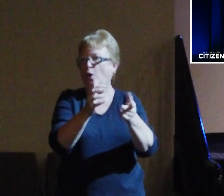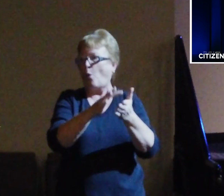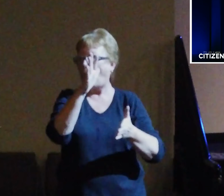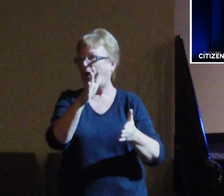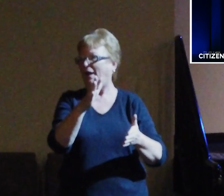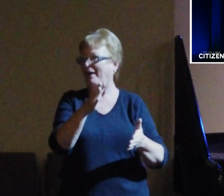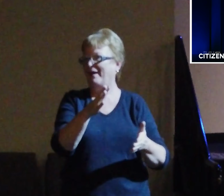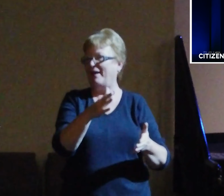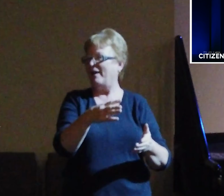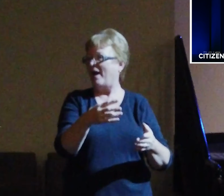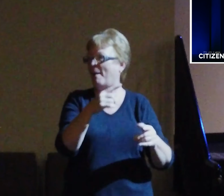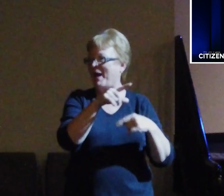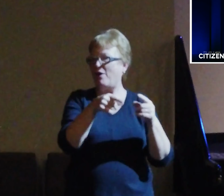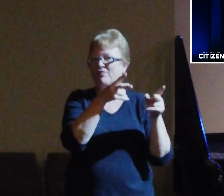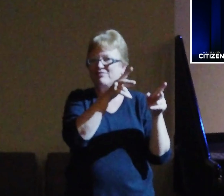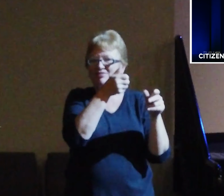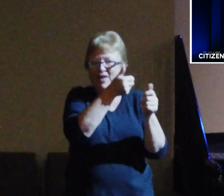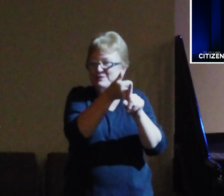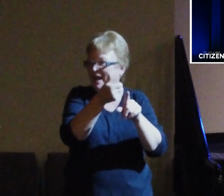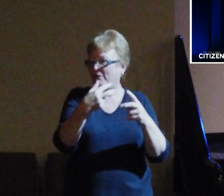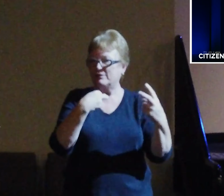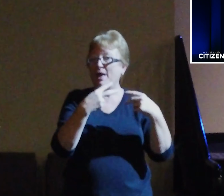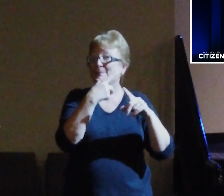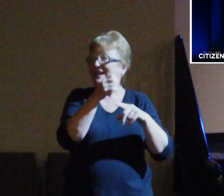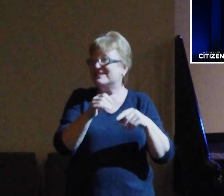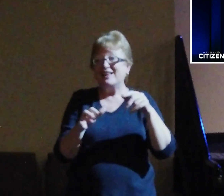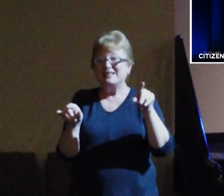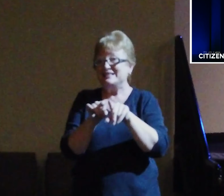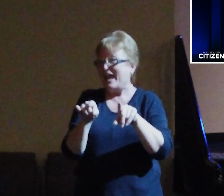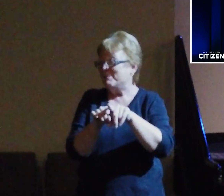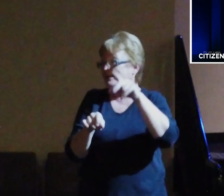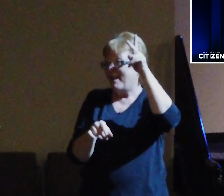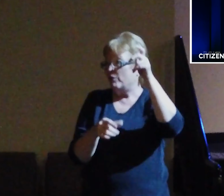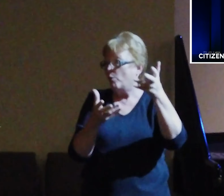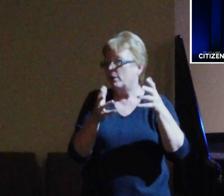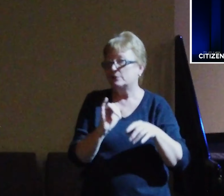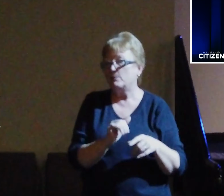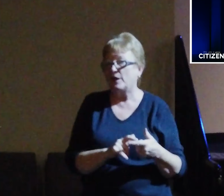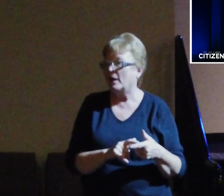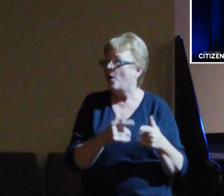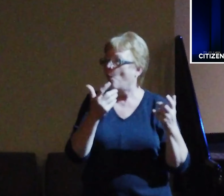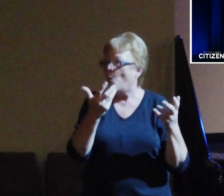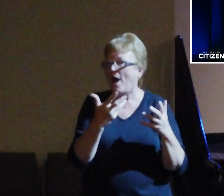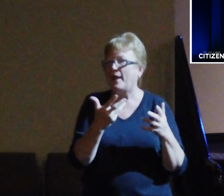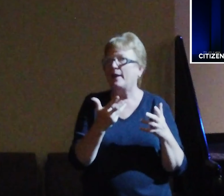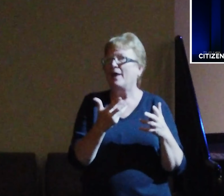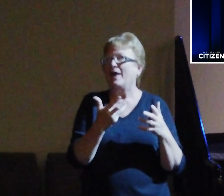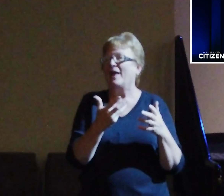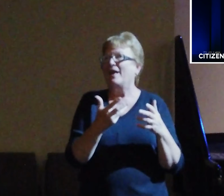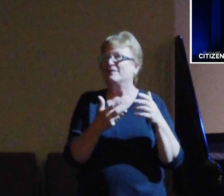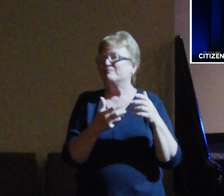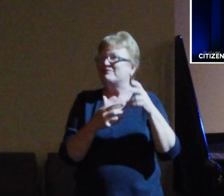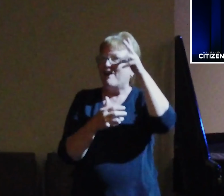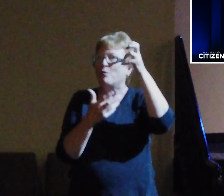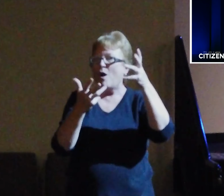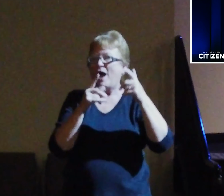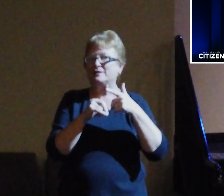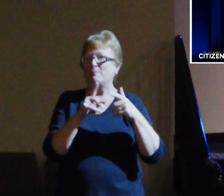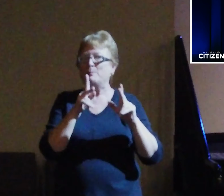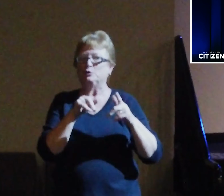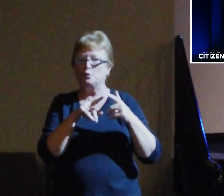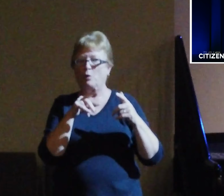heart. Why? Because their father, the devil, was after that very same thing. He wanted glory. He wants glory.